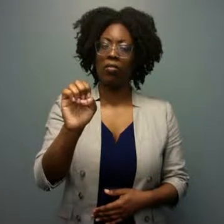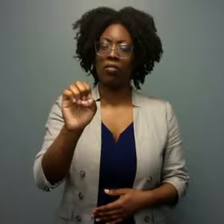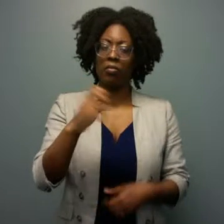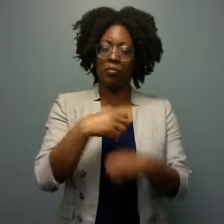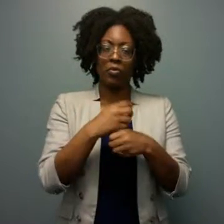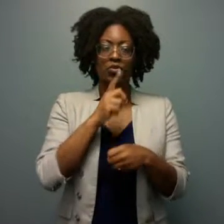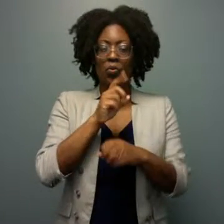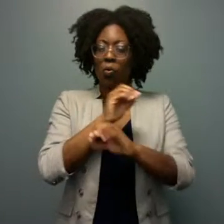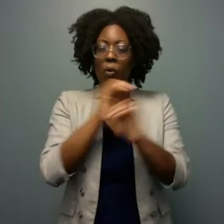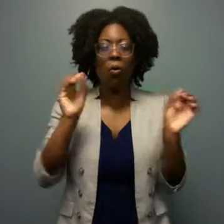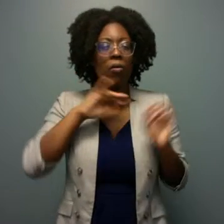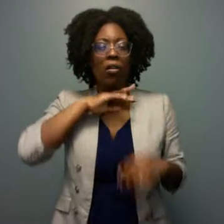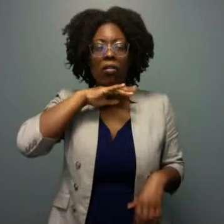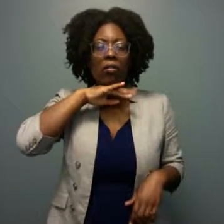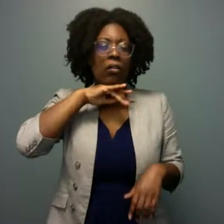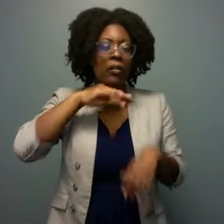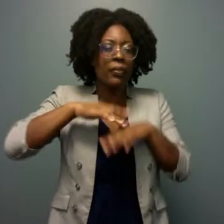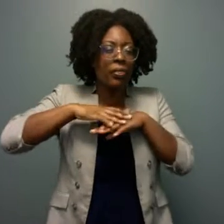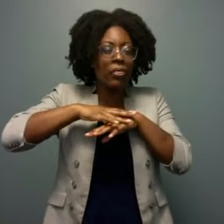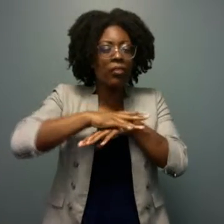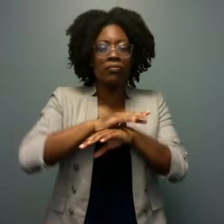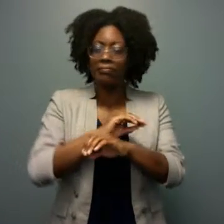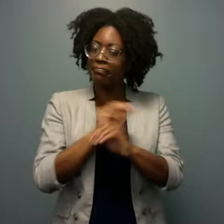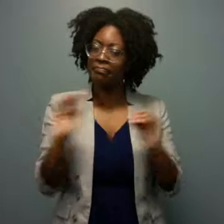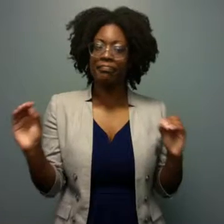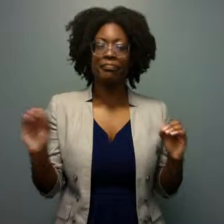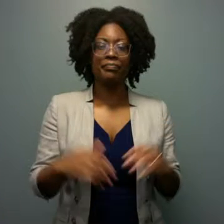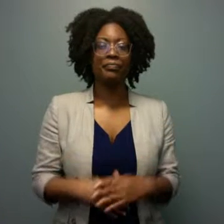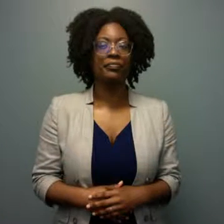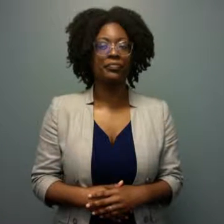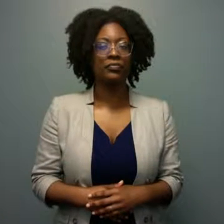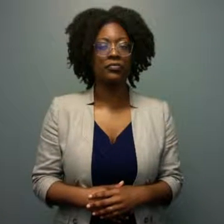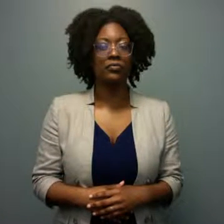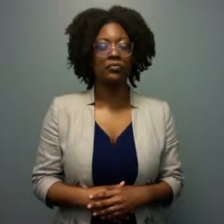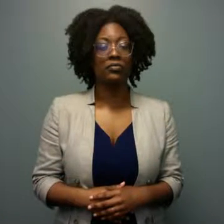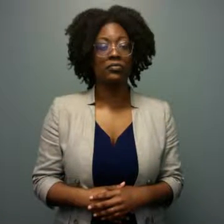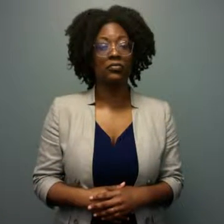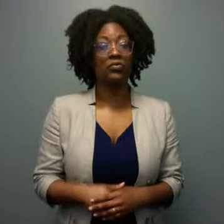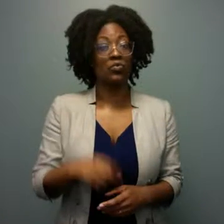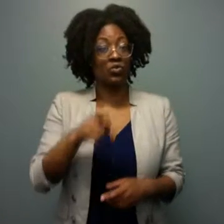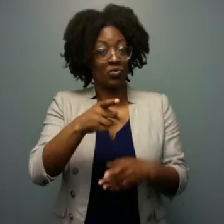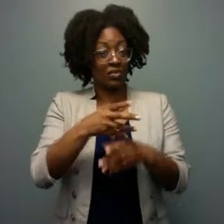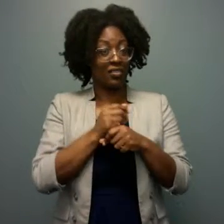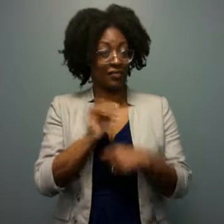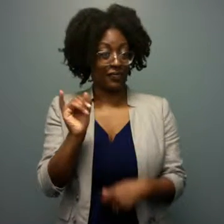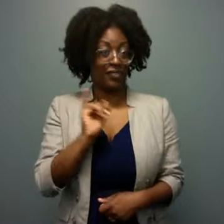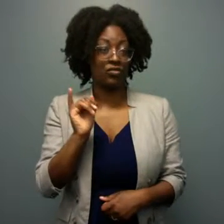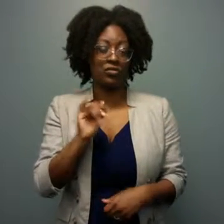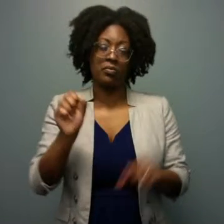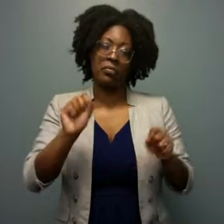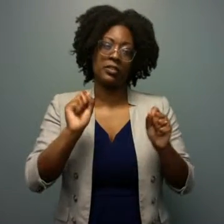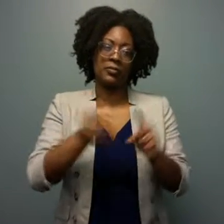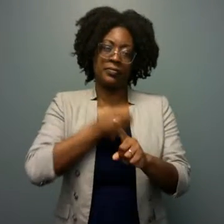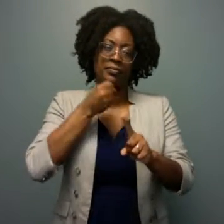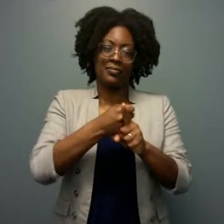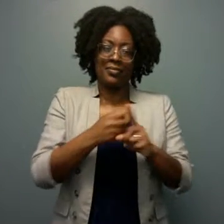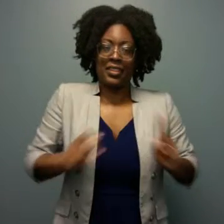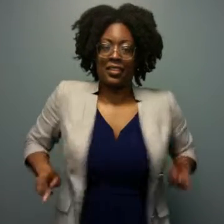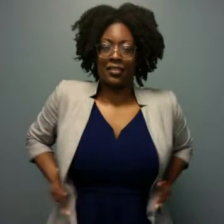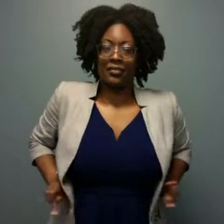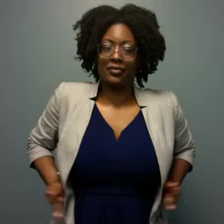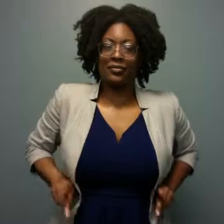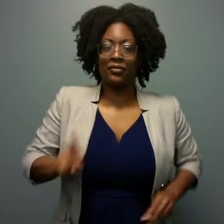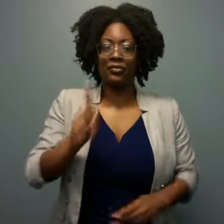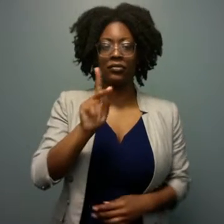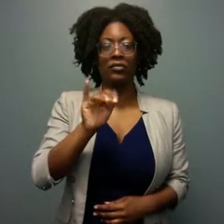that the contrast dye used during the procedure can worsen kidney function and even result in the need for dialysis. Though the risk is very low in patients with normal